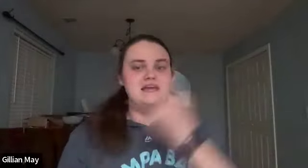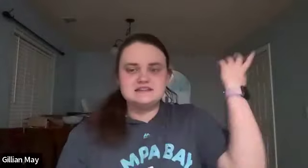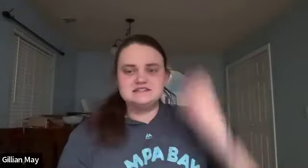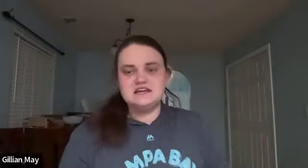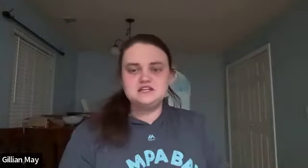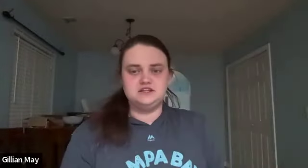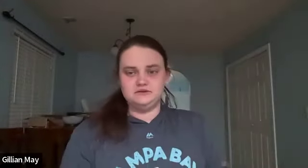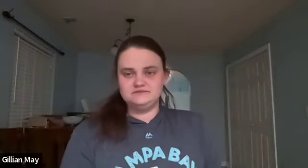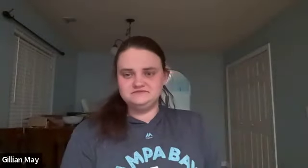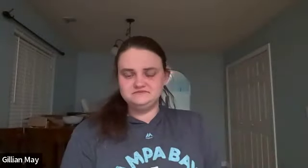Yes, thank you.